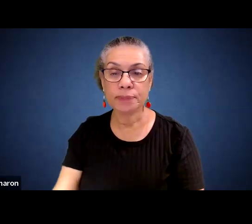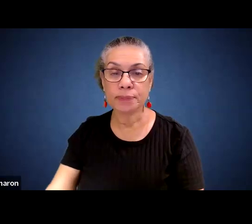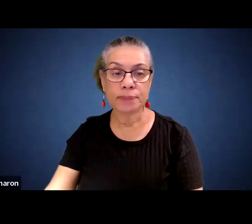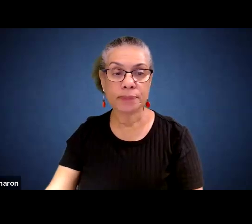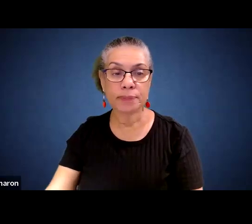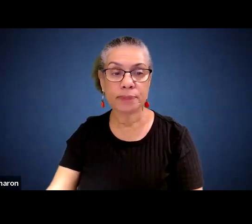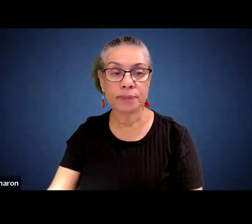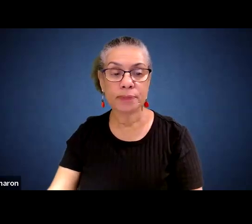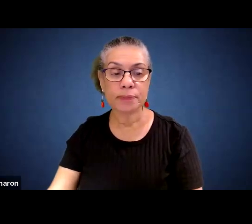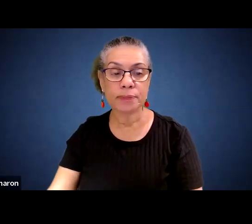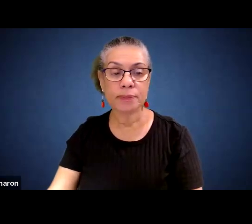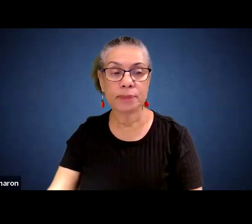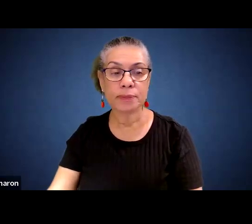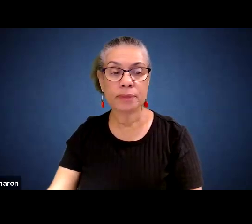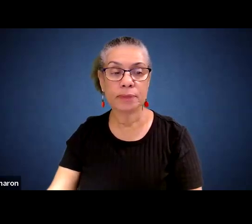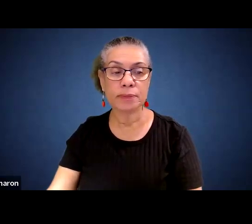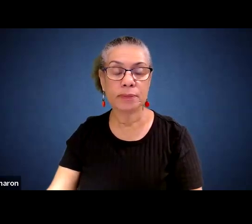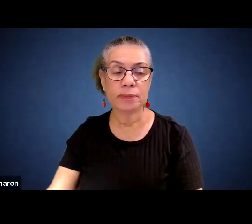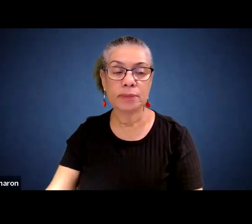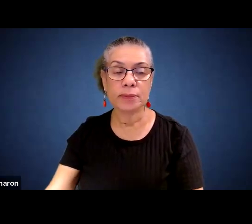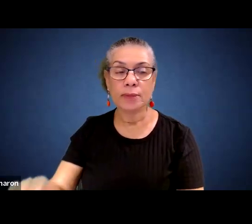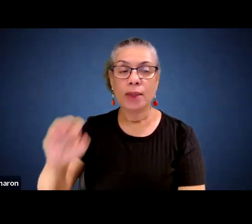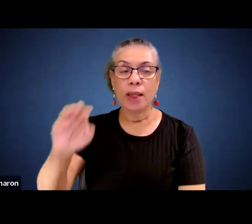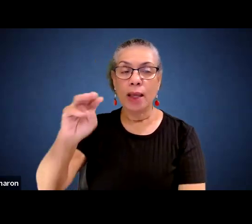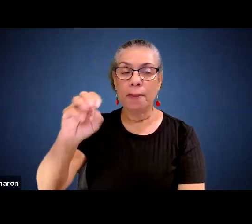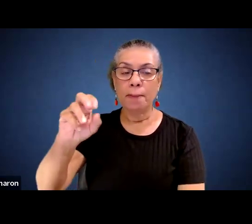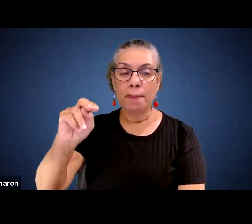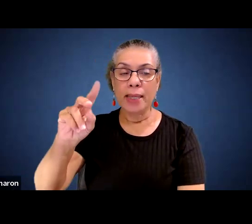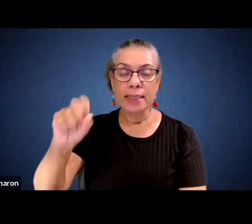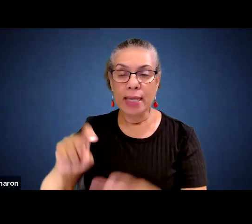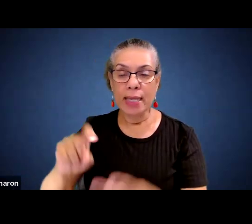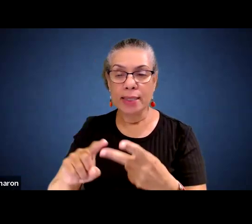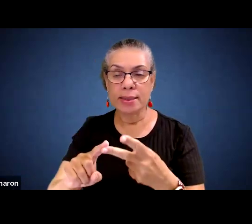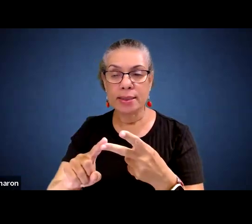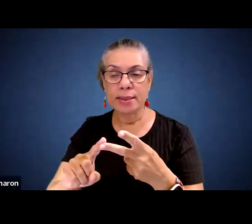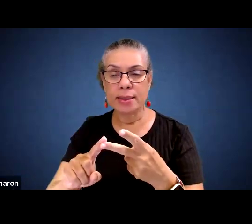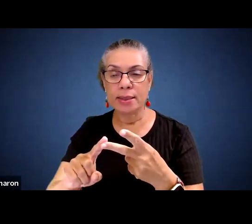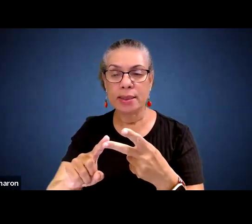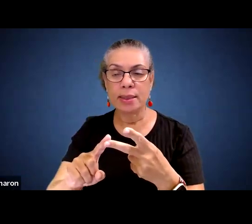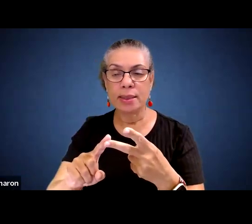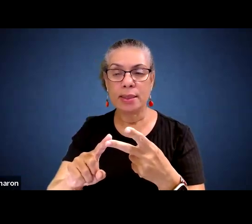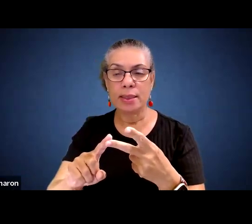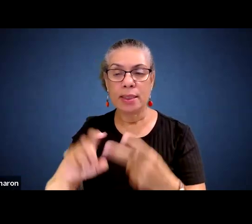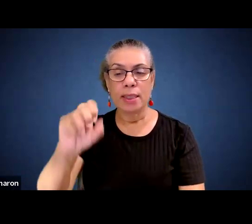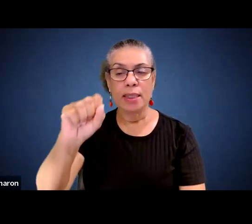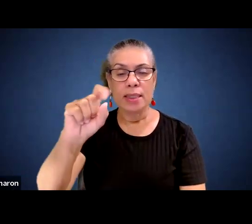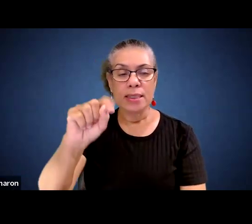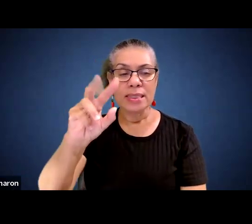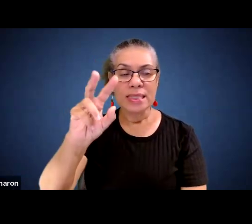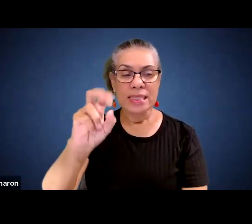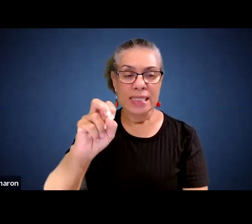Our next speakers are Samira Mendez, Pete Franholtz, Steve Valtones, and Seth